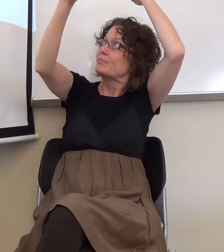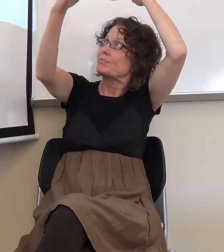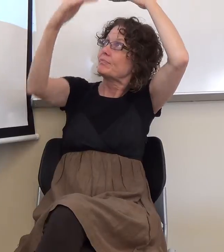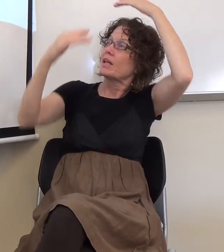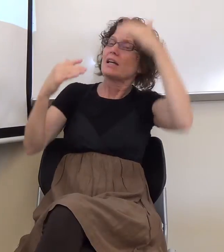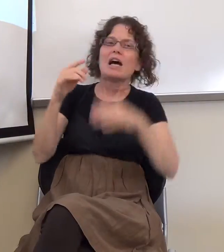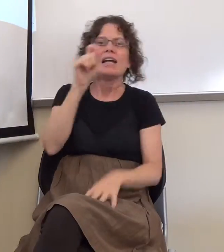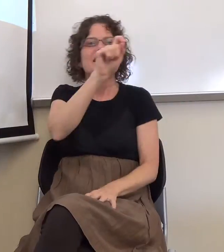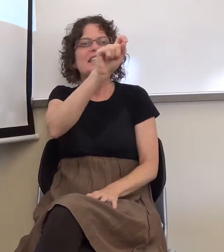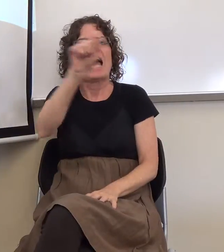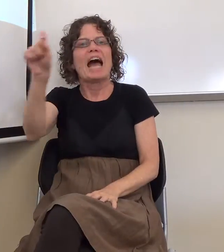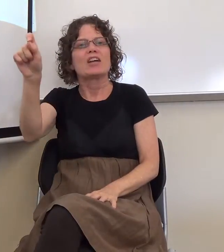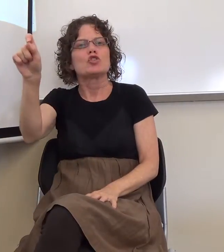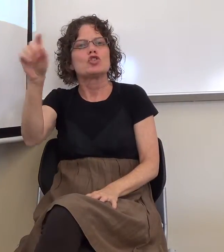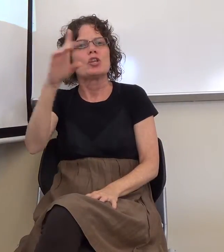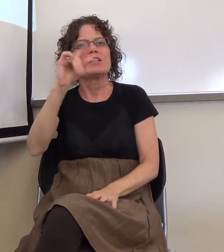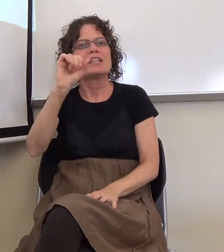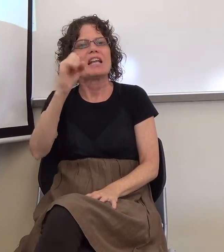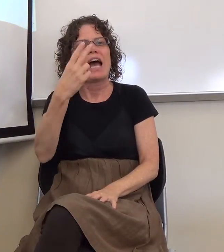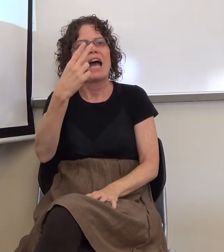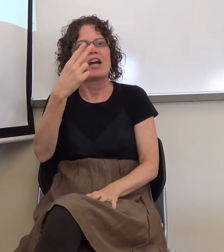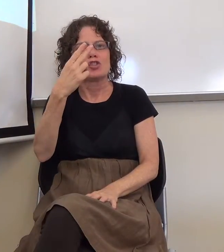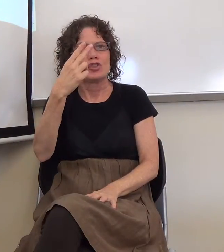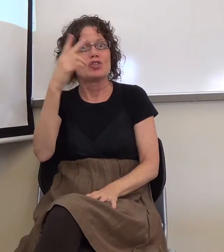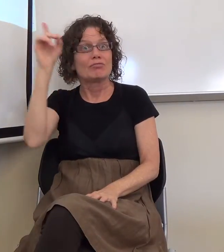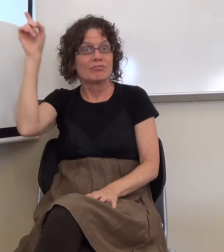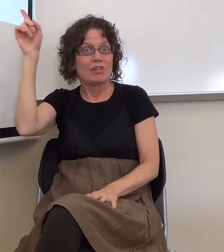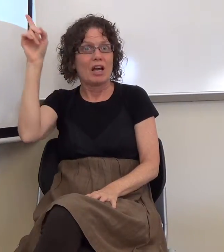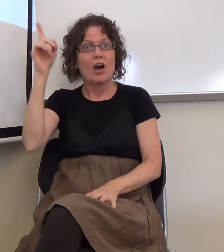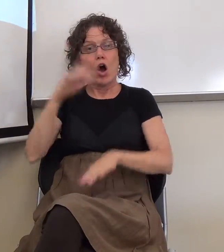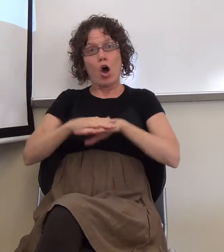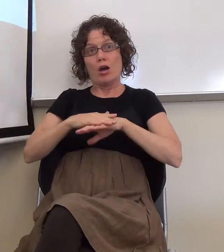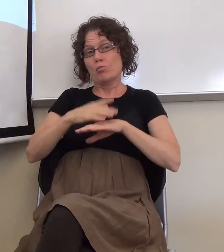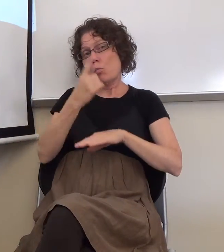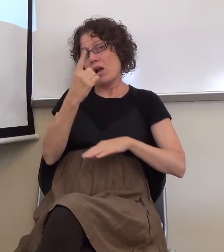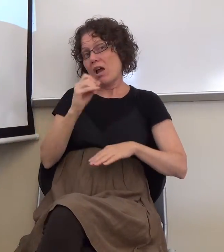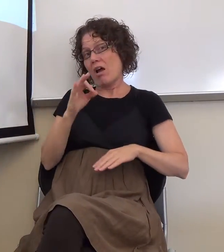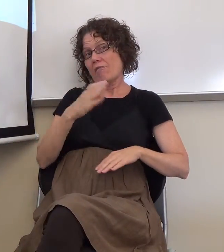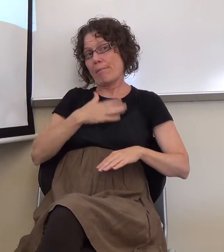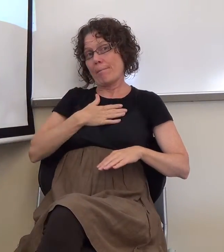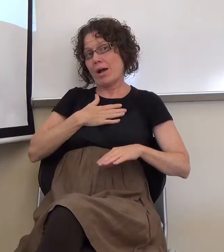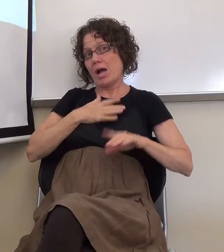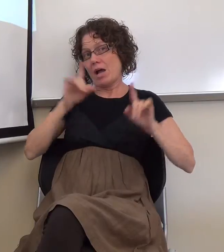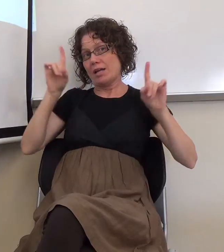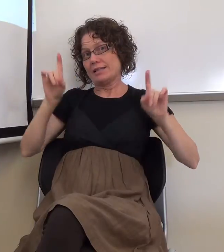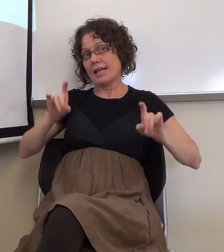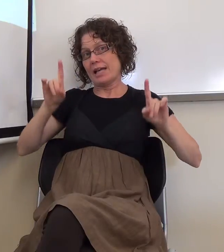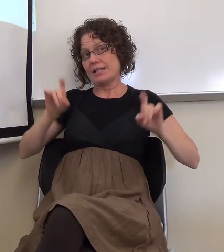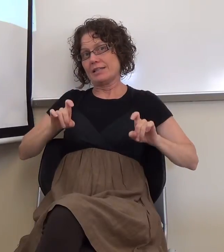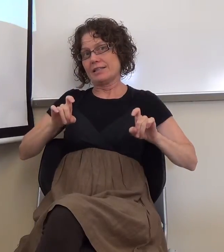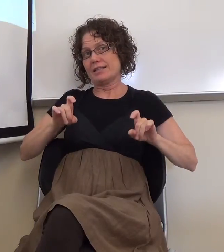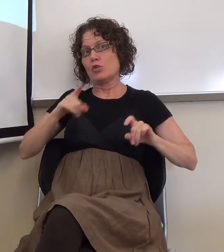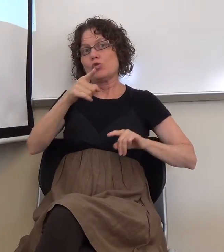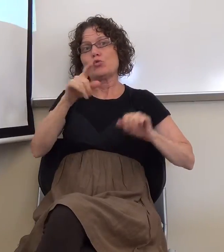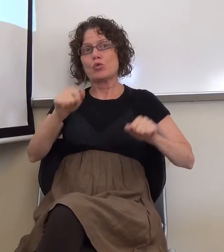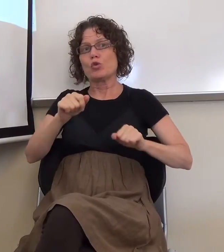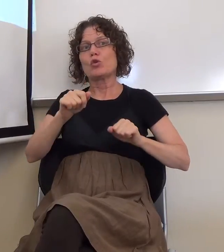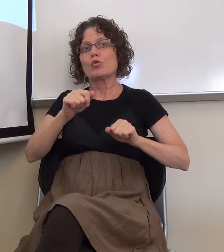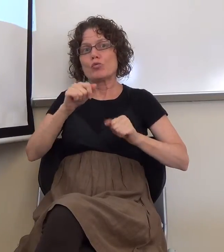this in one of my tests, you could just write down barrier, and that would be correct.